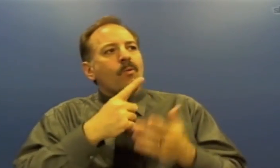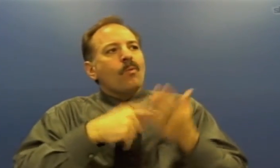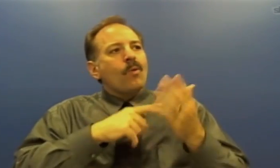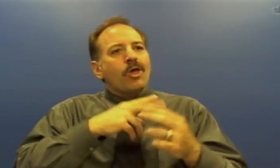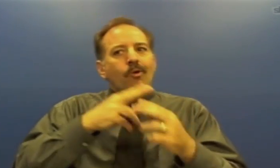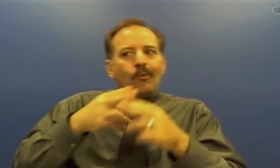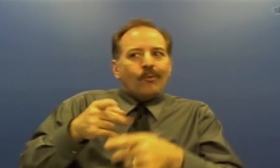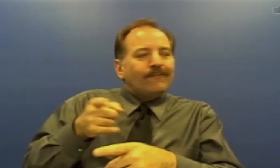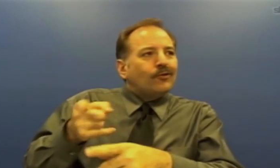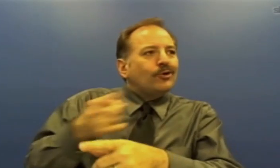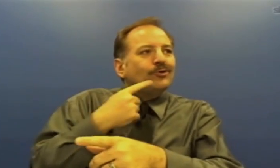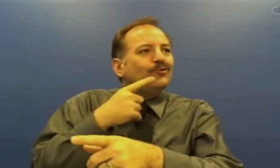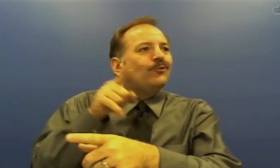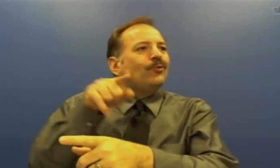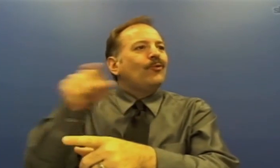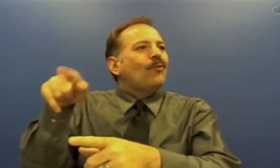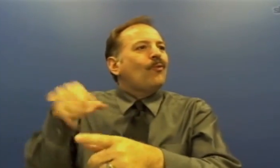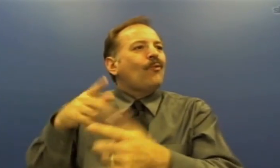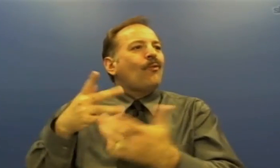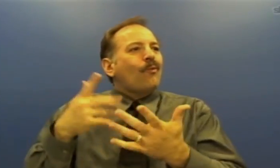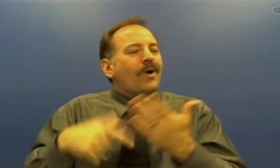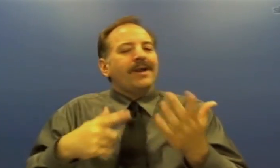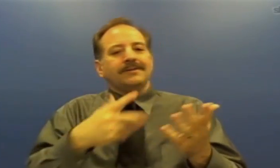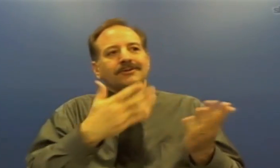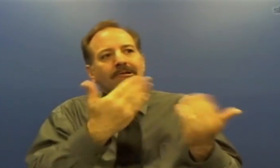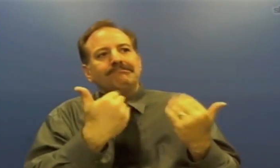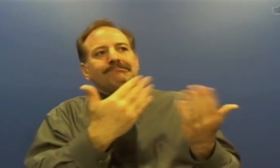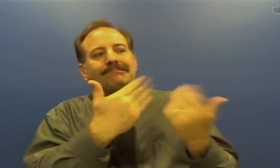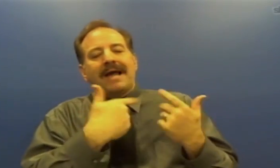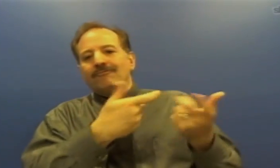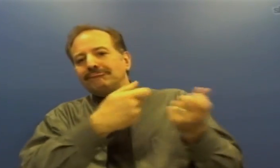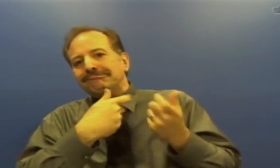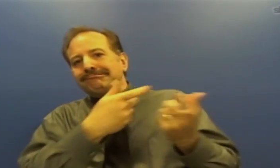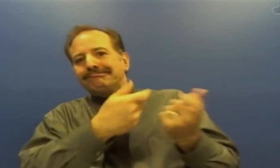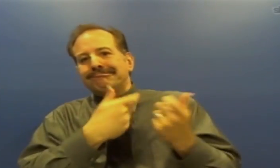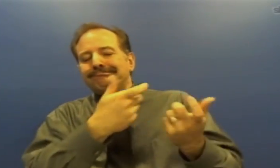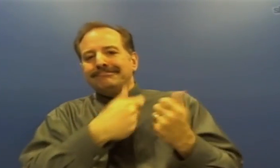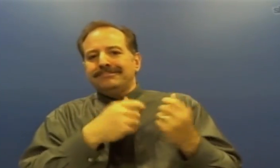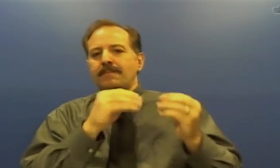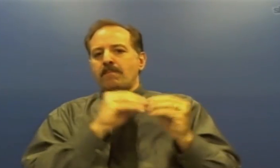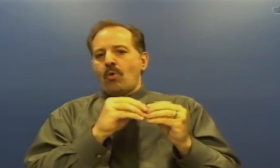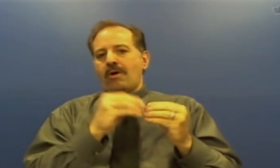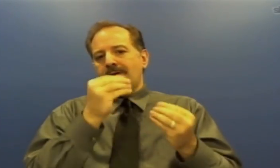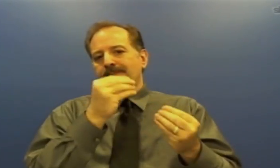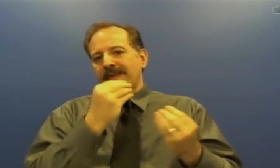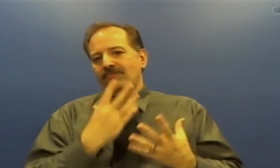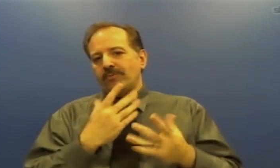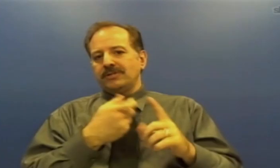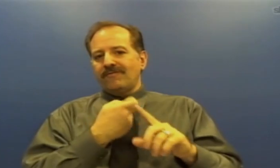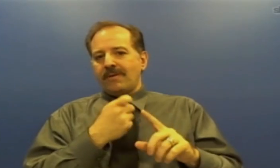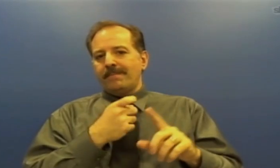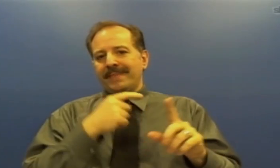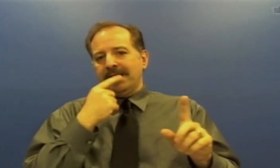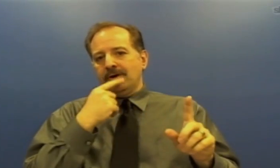you clarify further what that is? Just to get information from them so that I can provide an